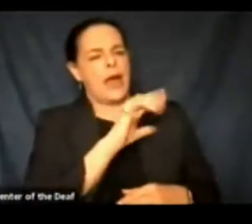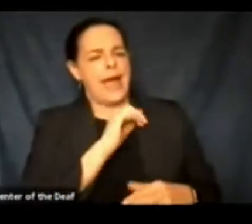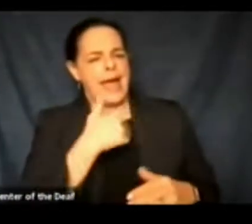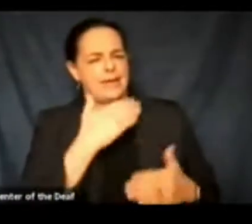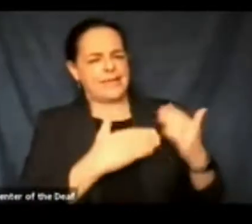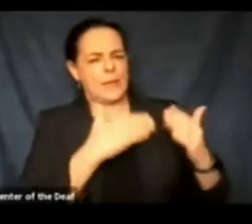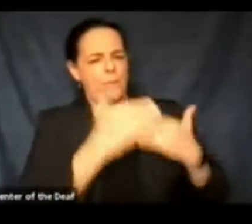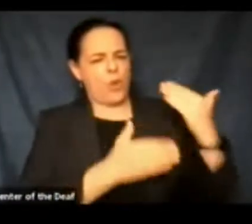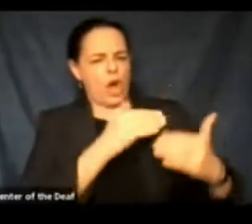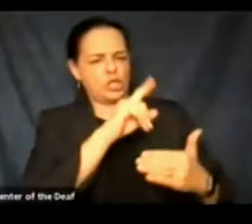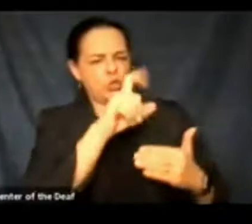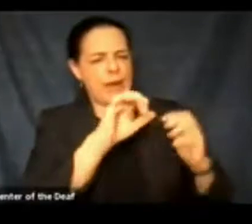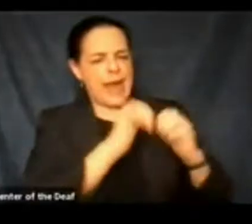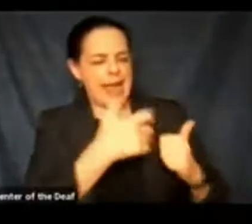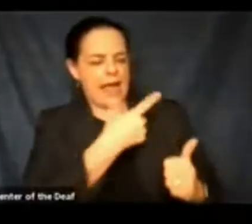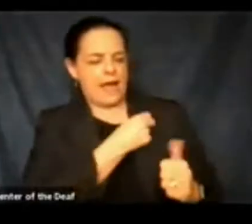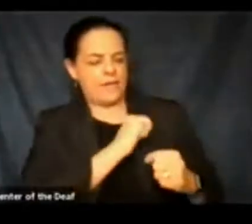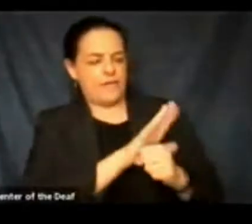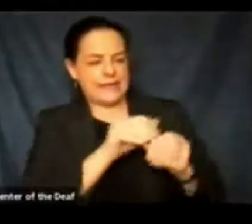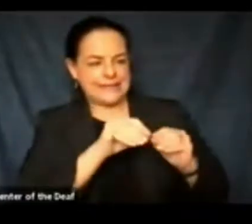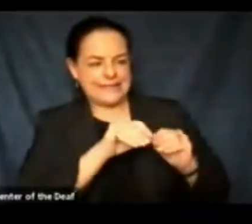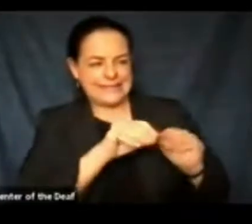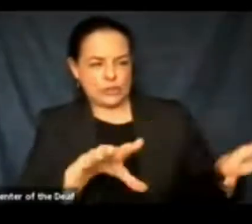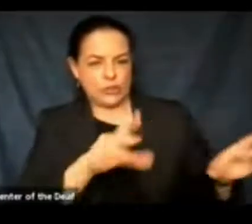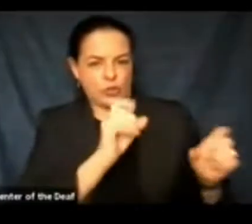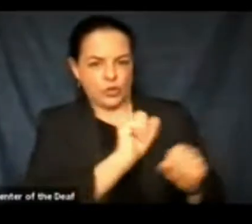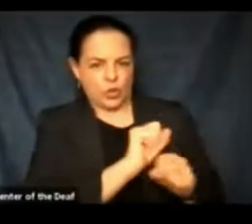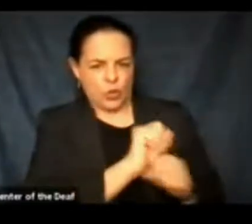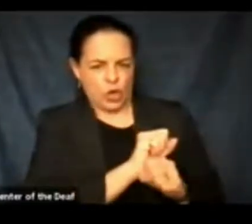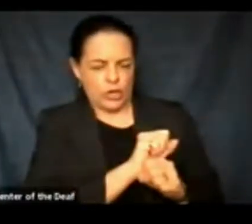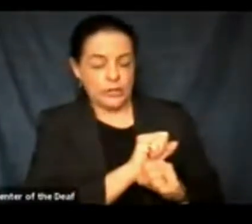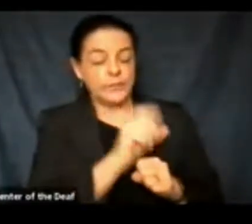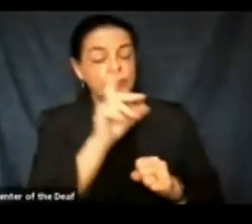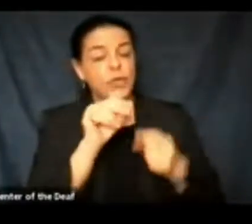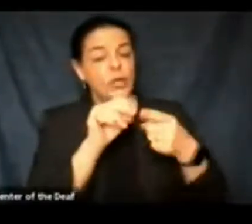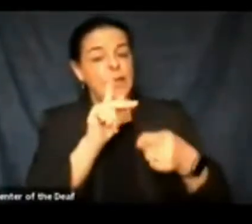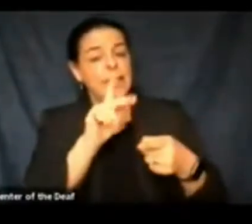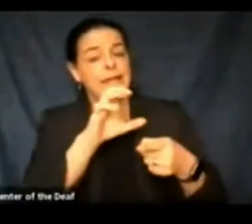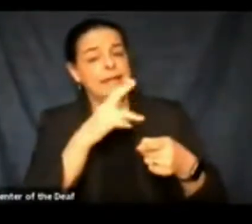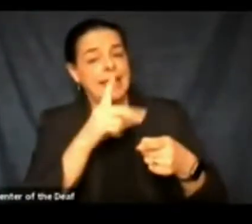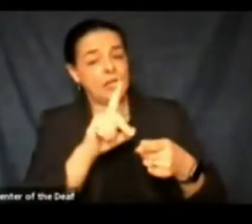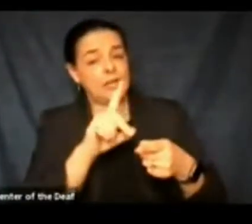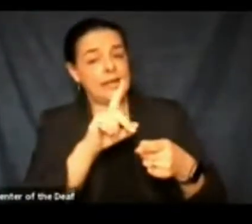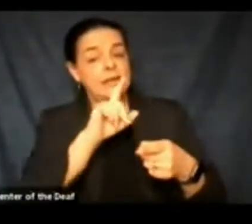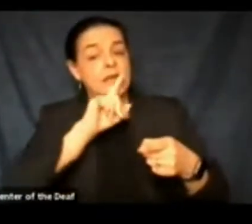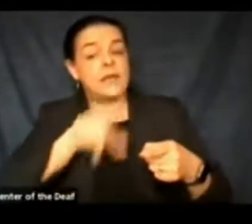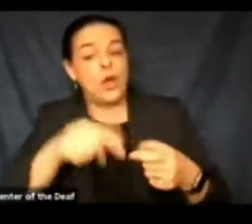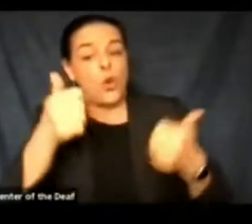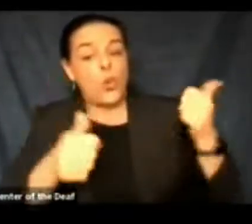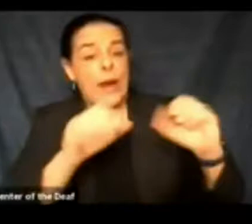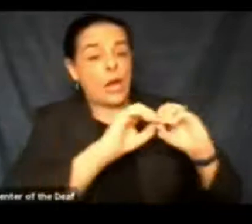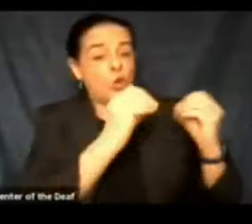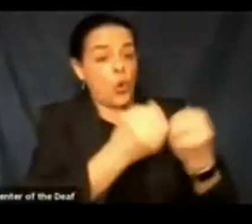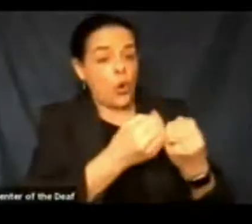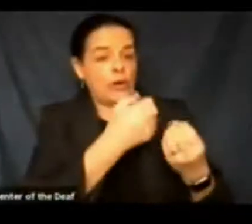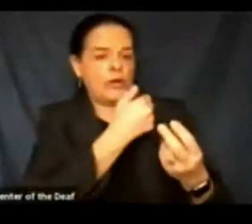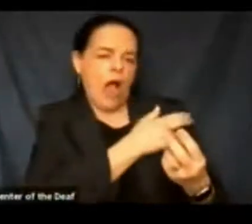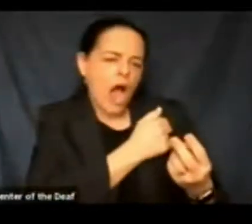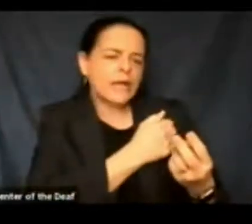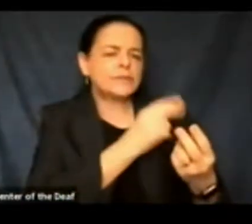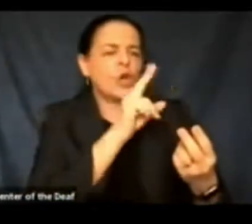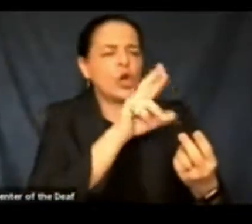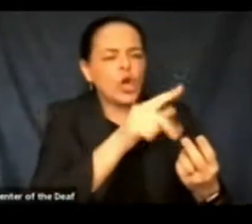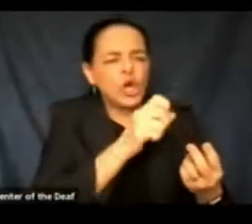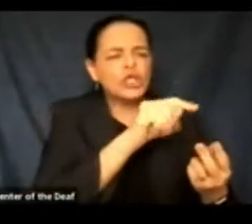process questions about how vaccine distribution works. Oh, okay. Does KCHD direct which organizations, hospitals, urgent